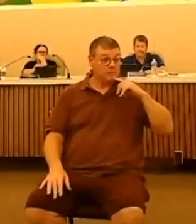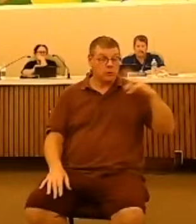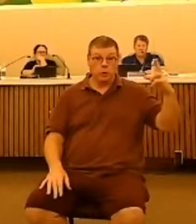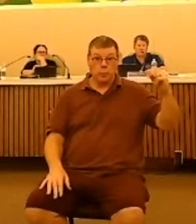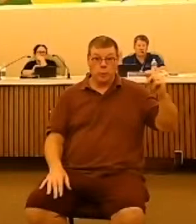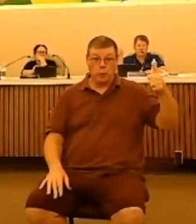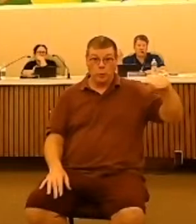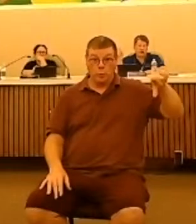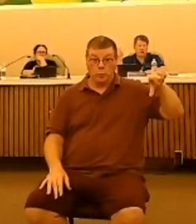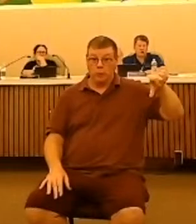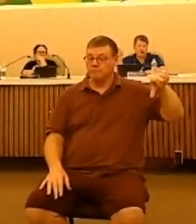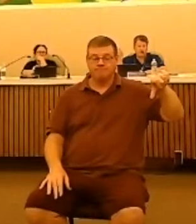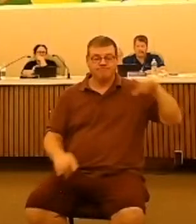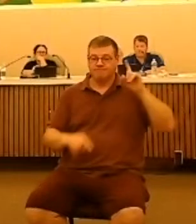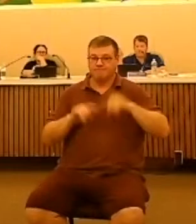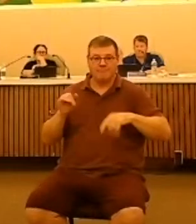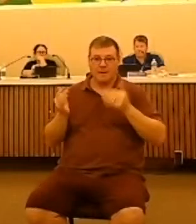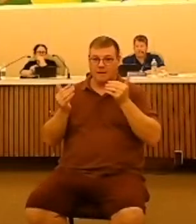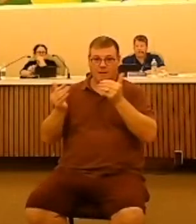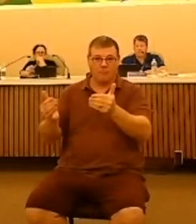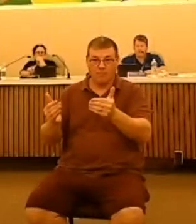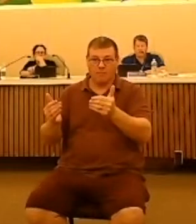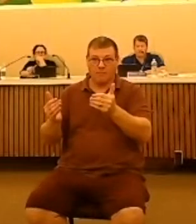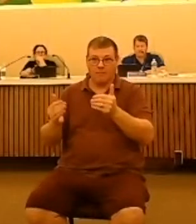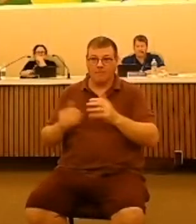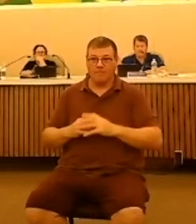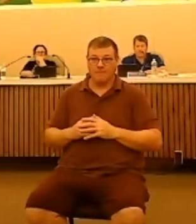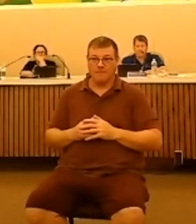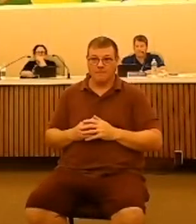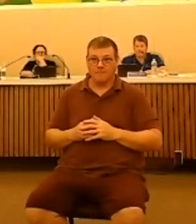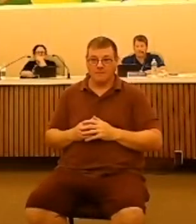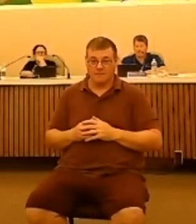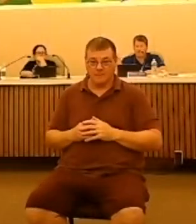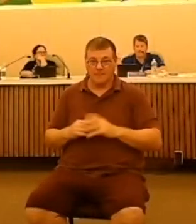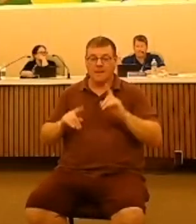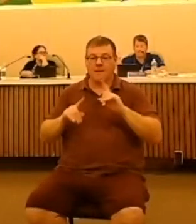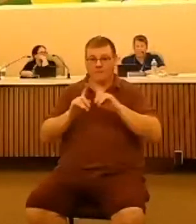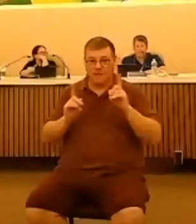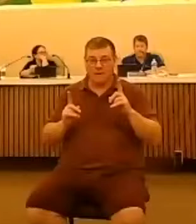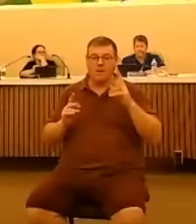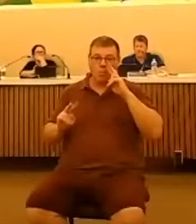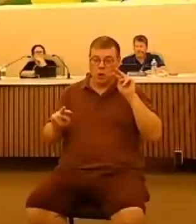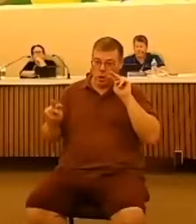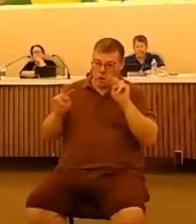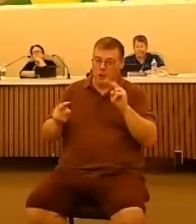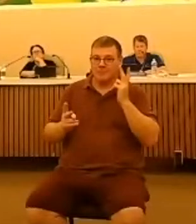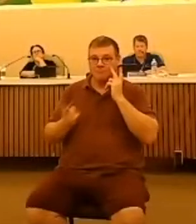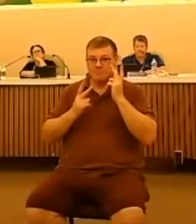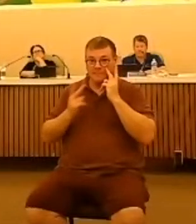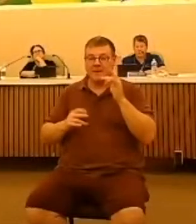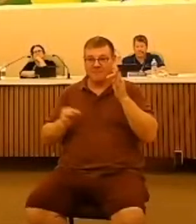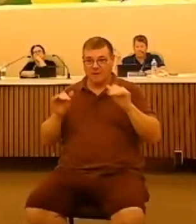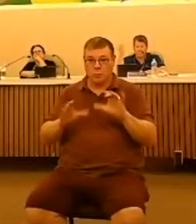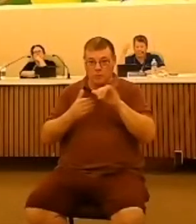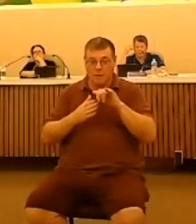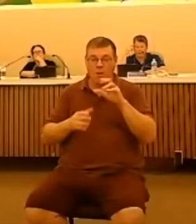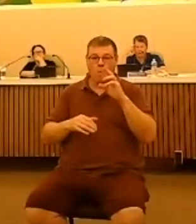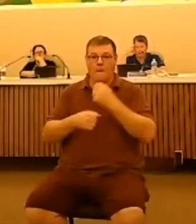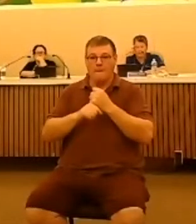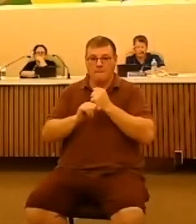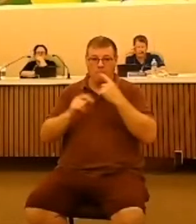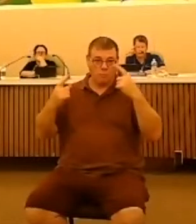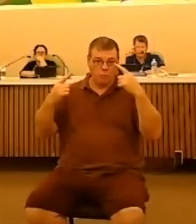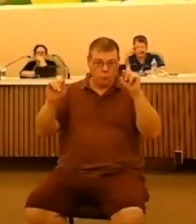no, then it can't go out that way. But we'll definitely But we can have explore. them take a look at whether they can do that Yeah. and if there's a way to make that